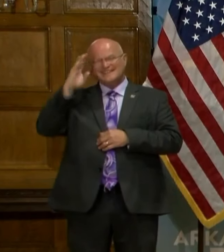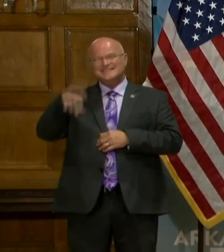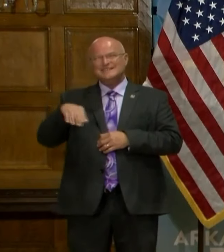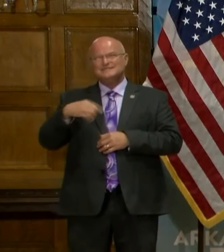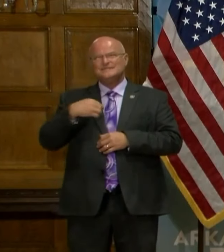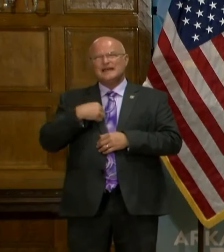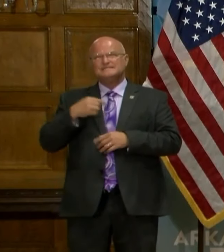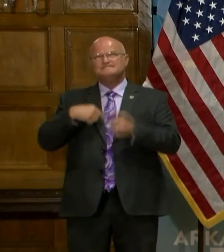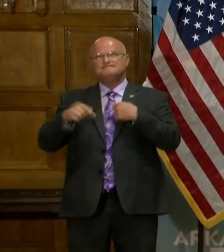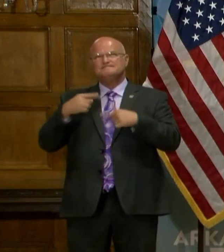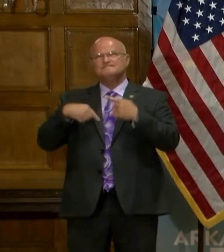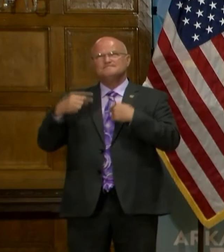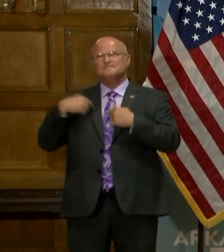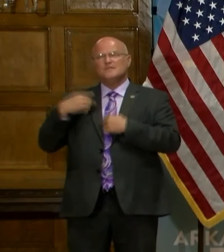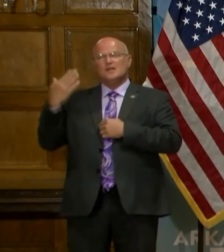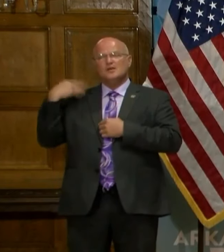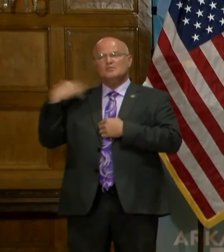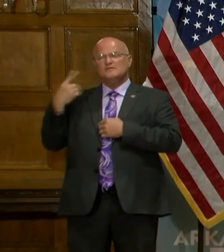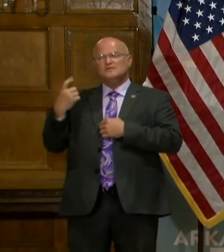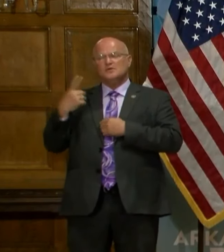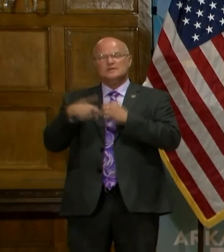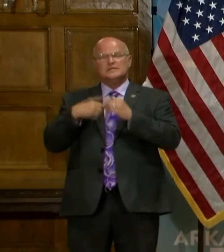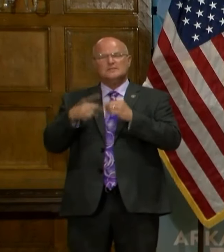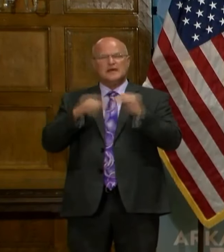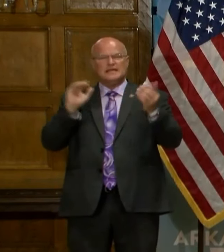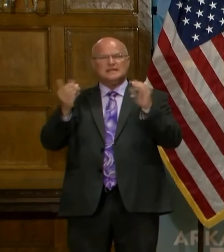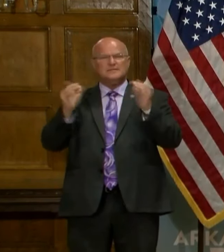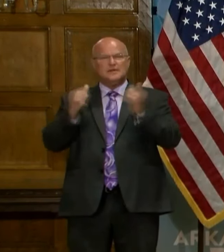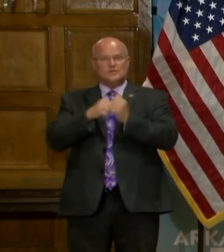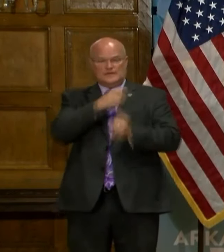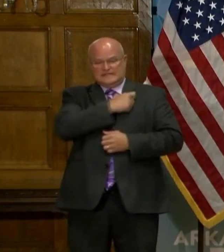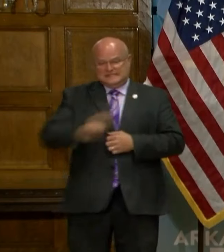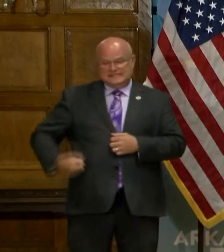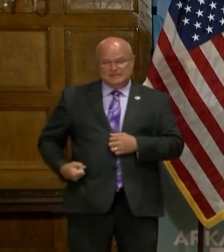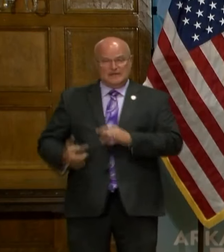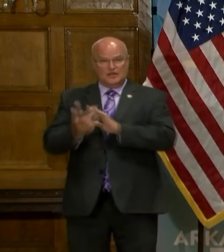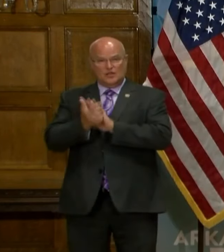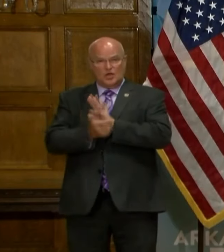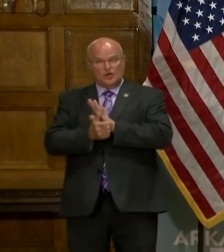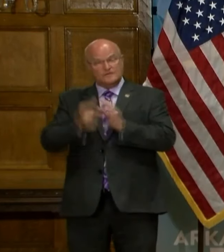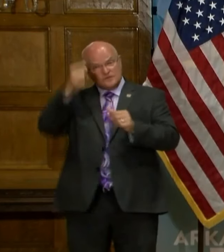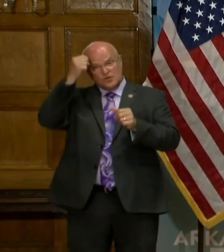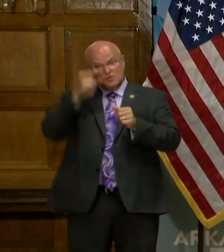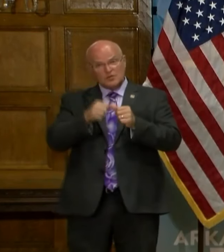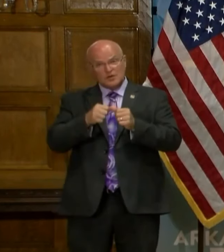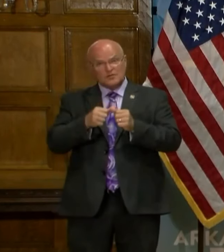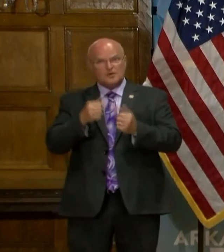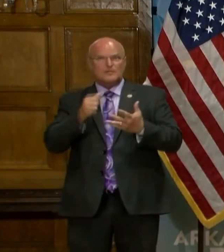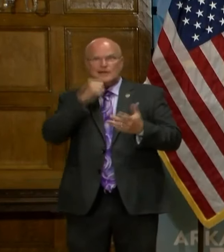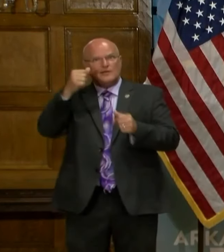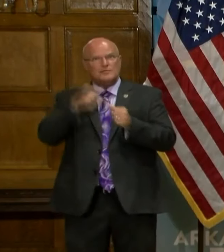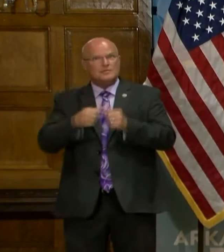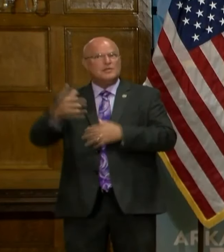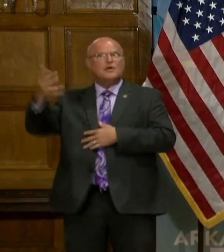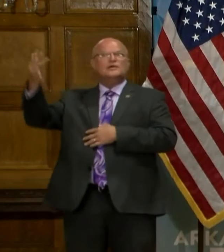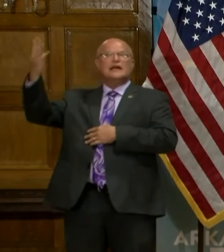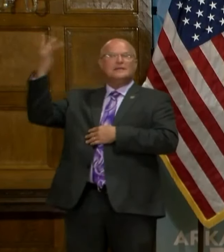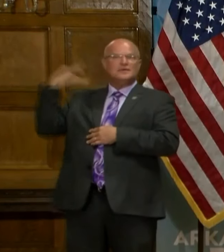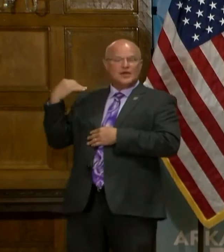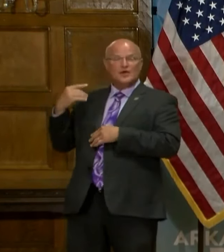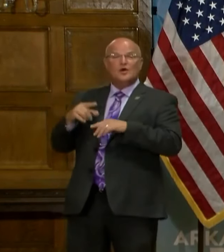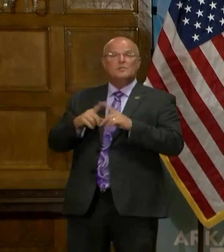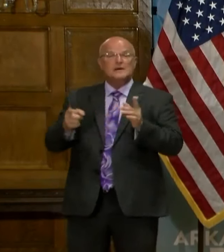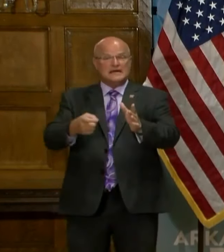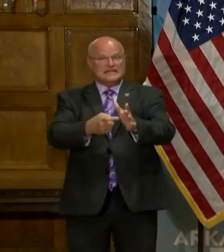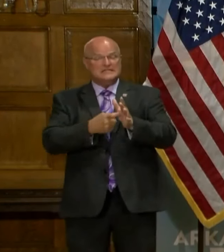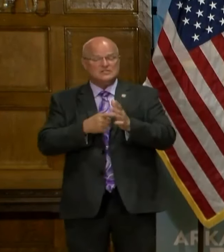I go back actually to a previous question about comparing it to the seat belts. If you remember, which you might not remember because it was a long time ago, but